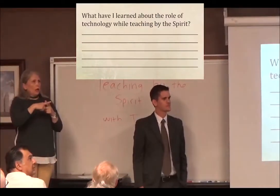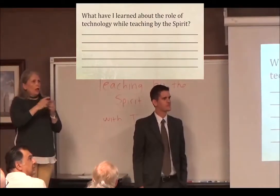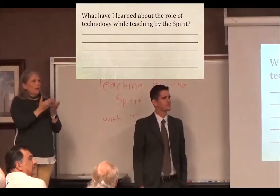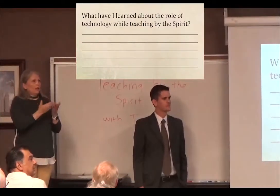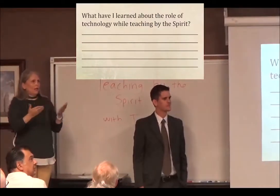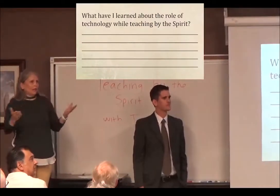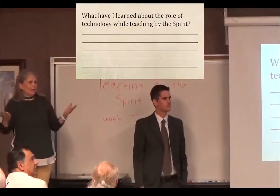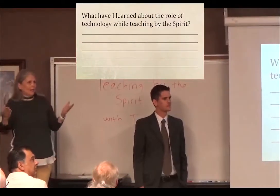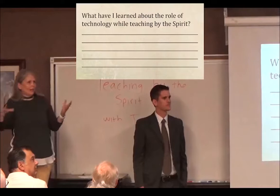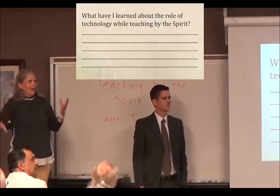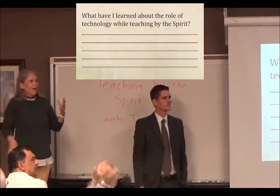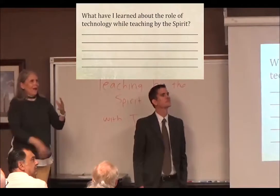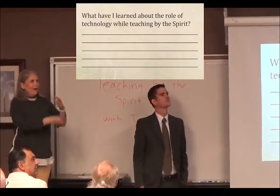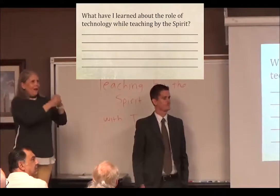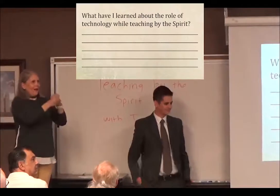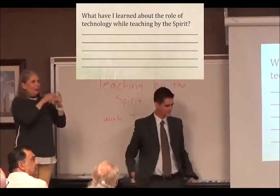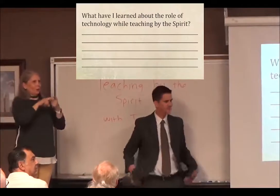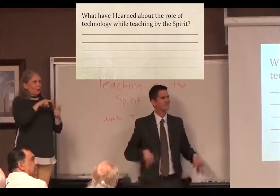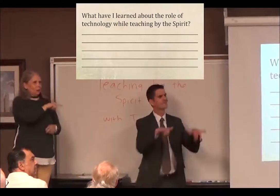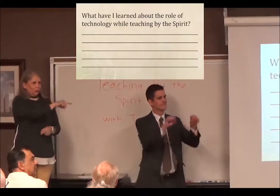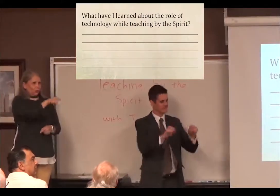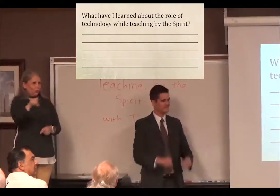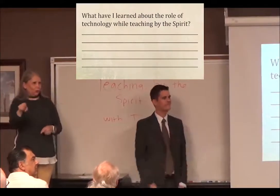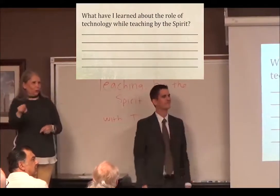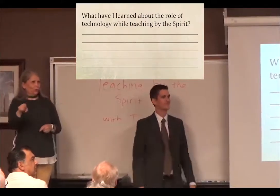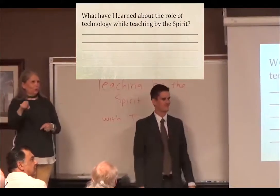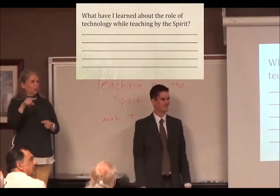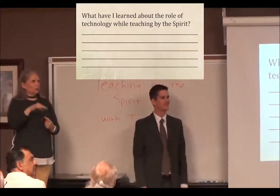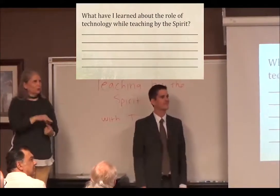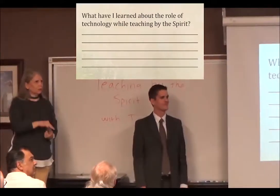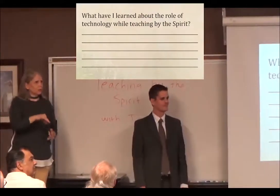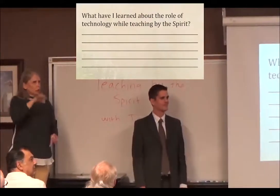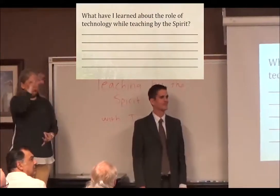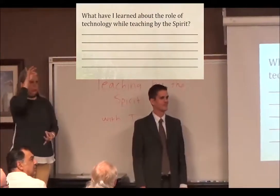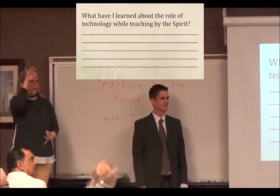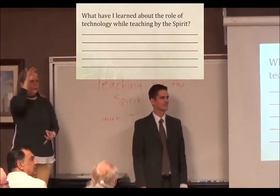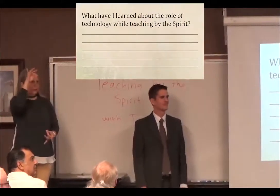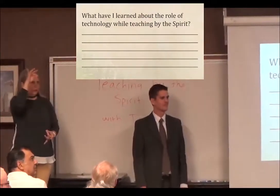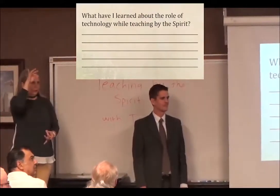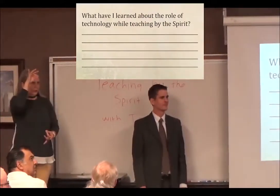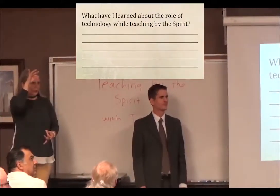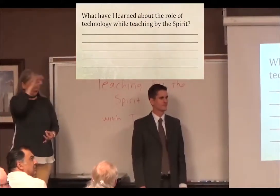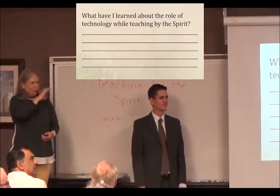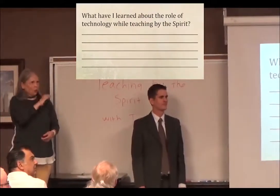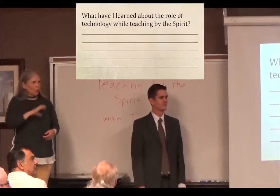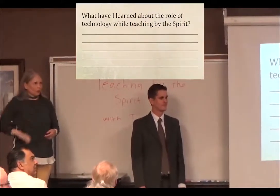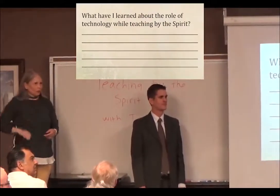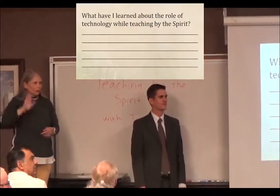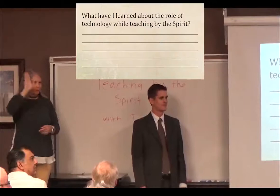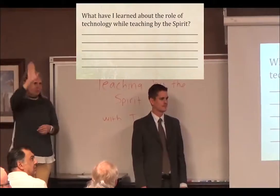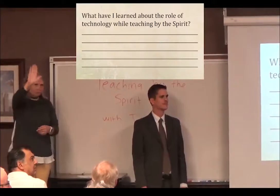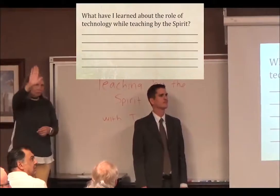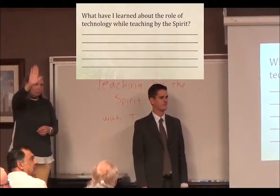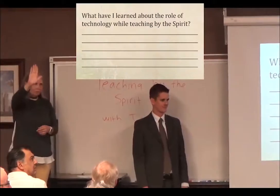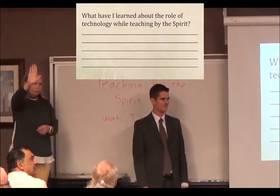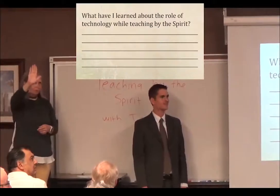first, and then things that you add. In you, the Spirit of Christ.